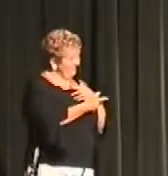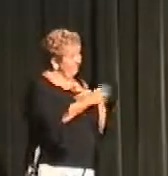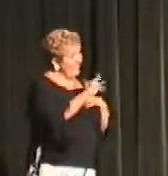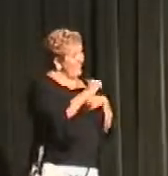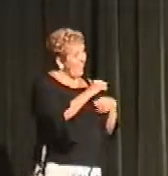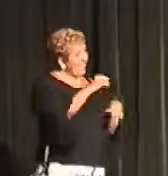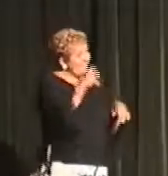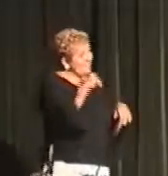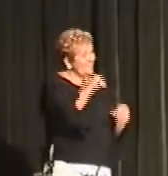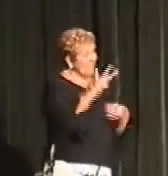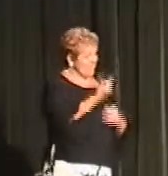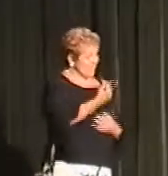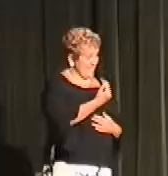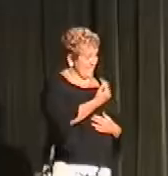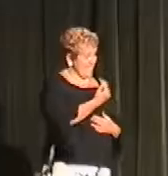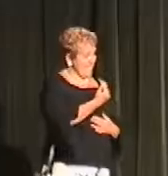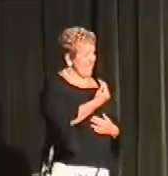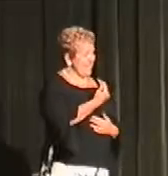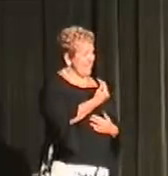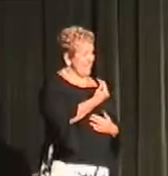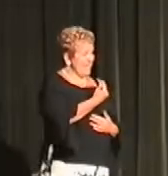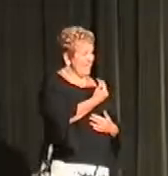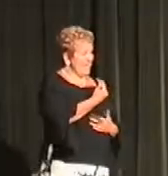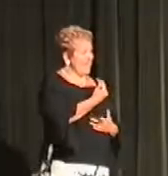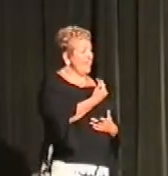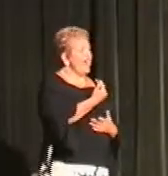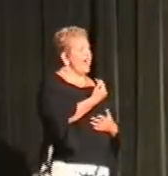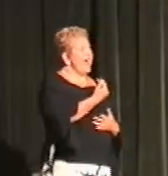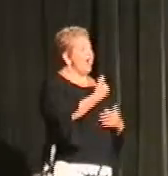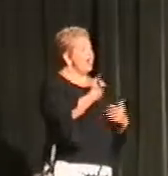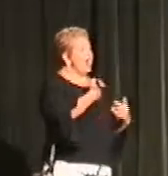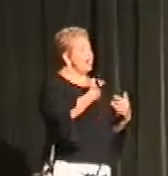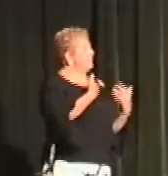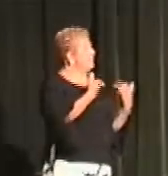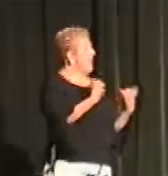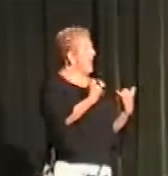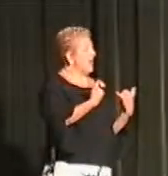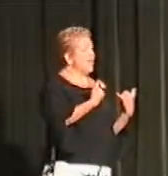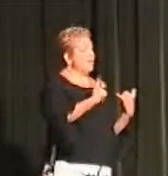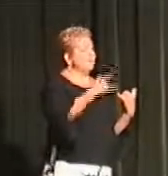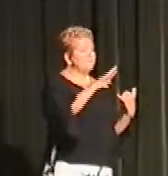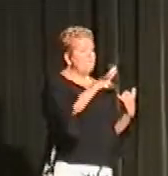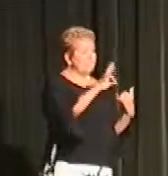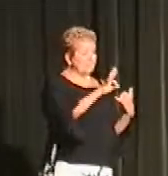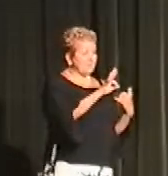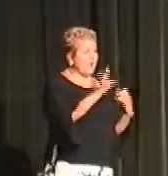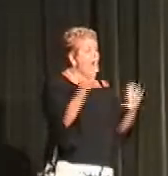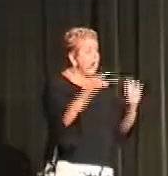13. I'm 47 tonight, and